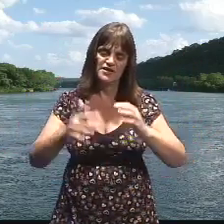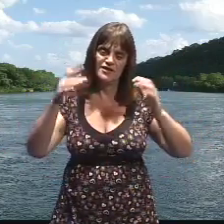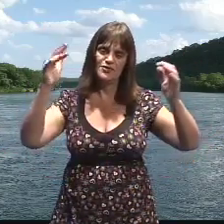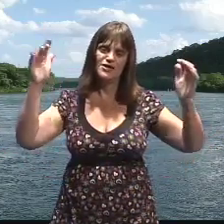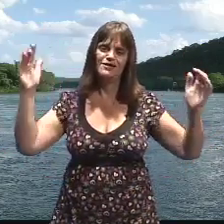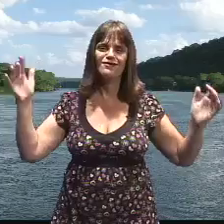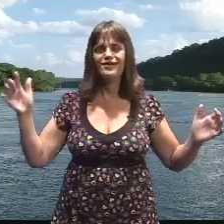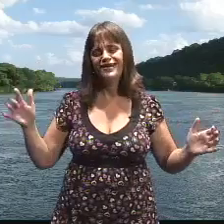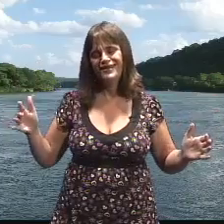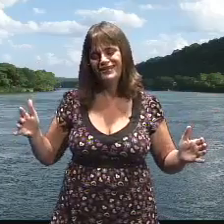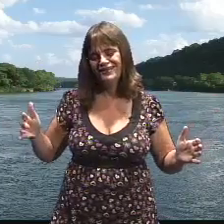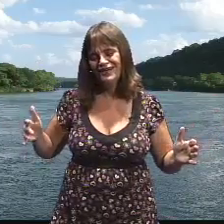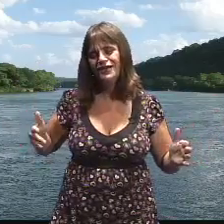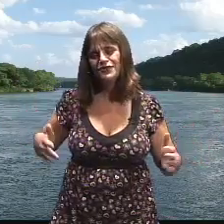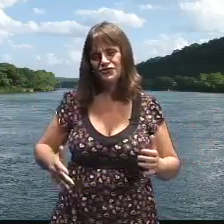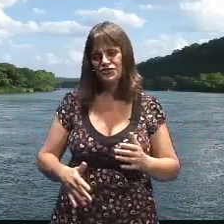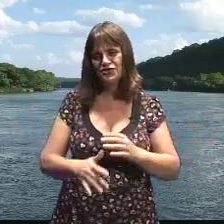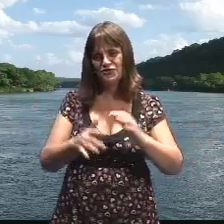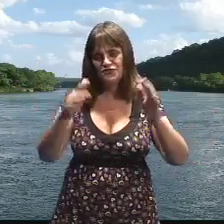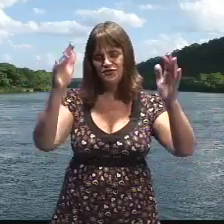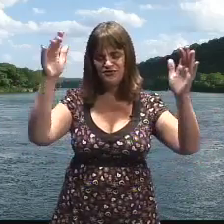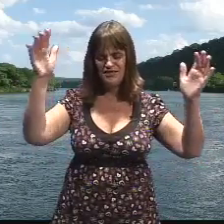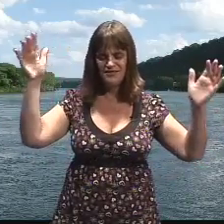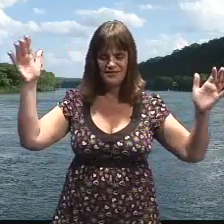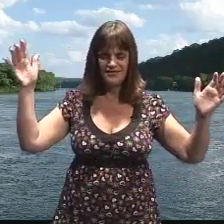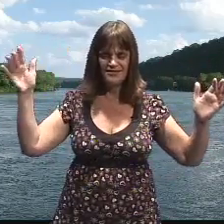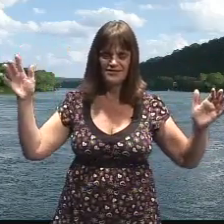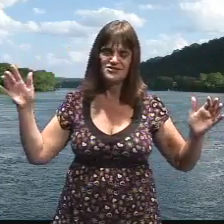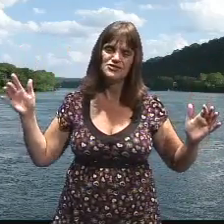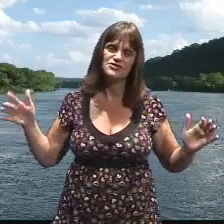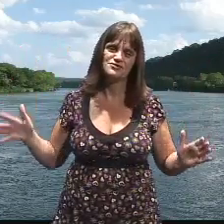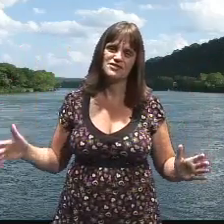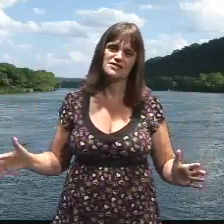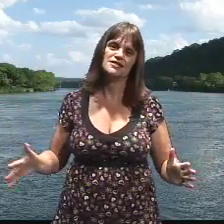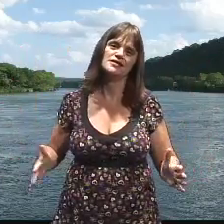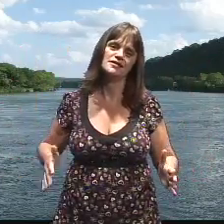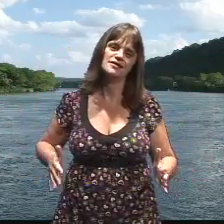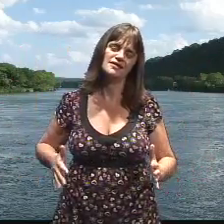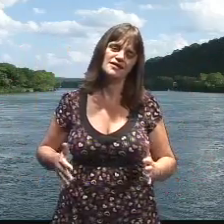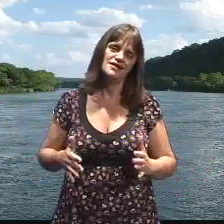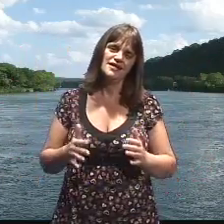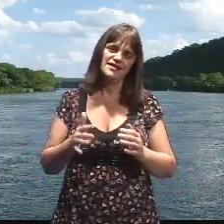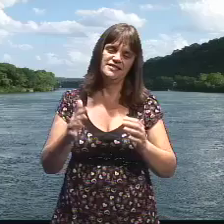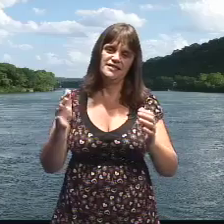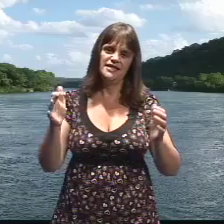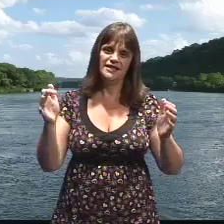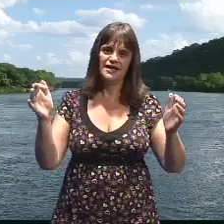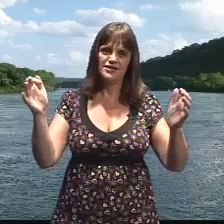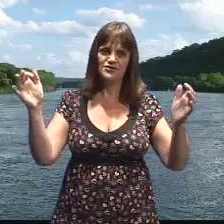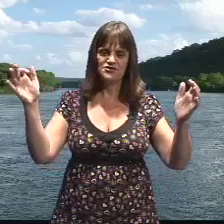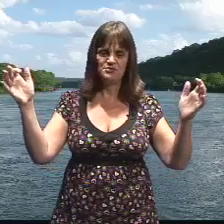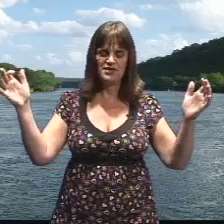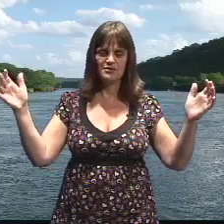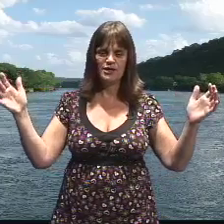here we are, another show, the 15th in the series of 16. And today I'd like you to speak